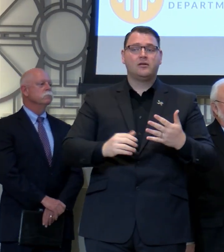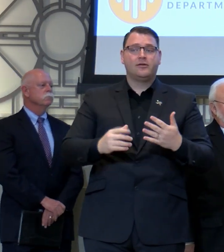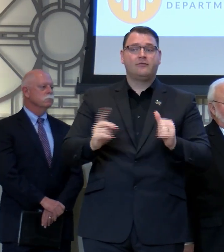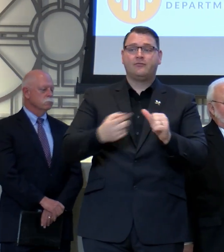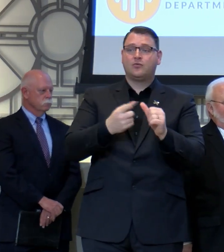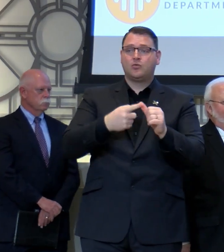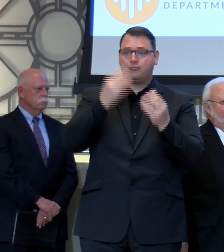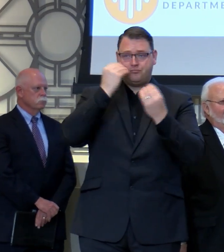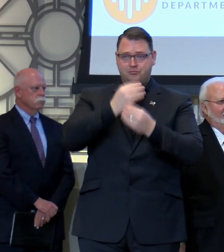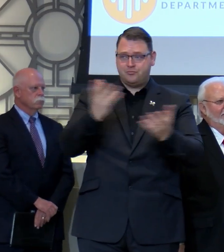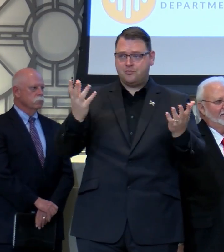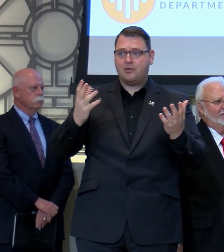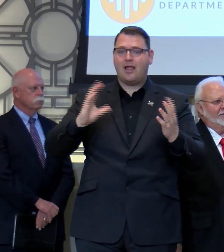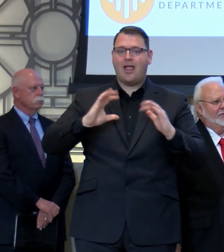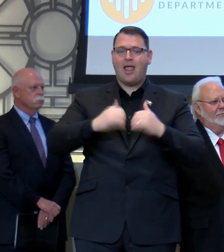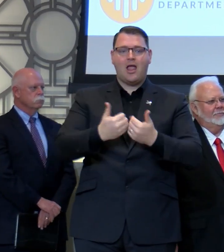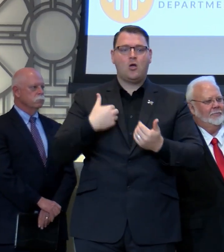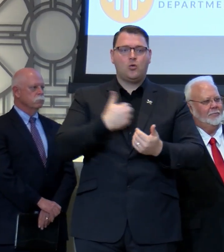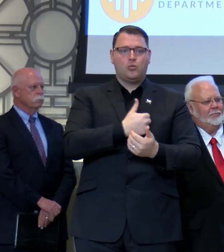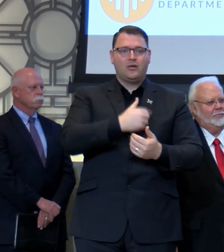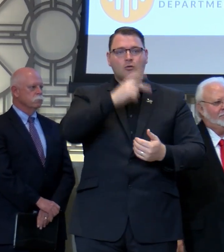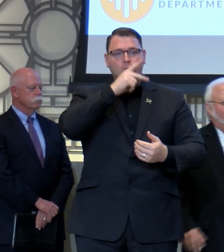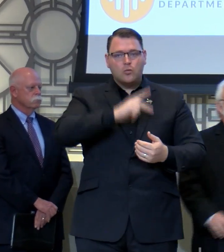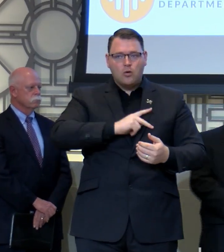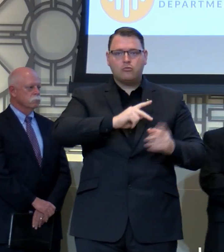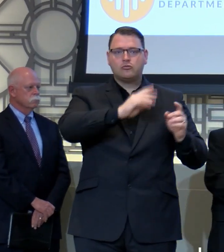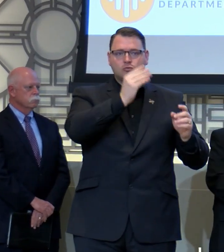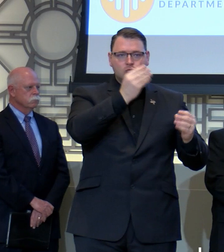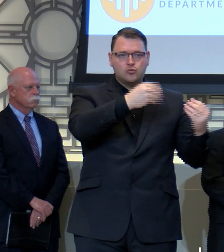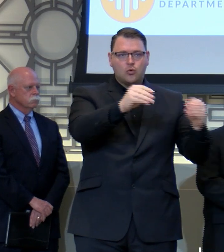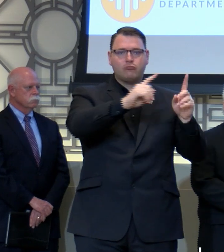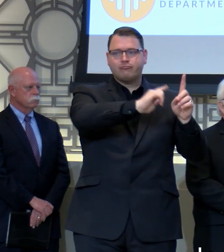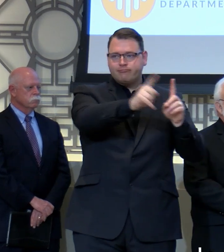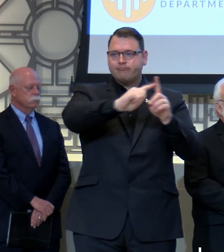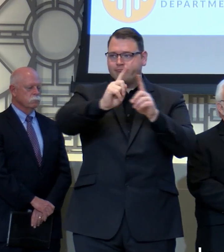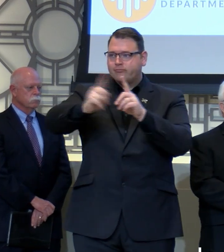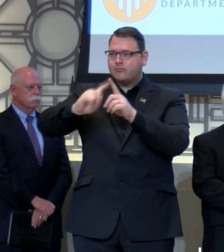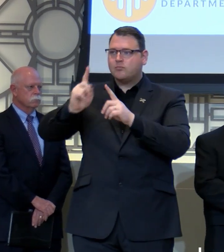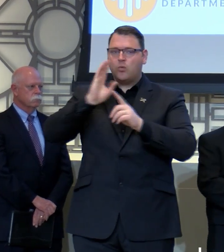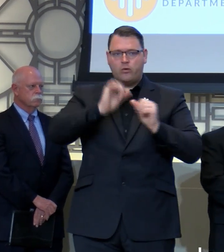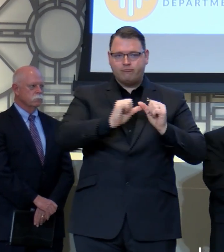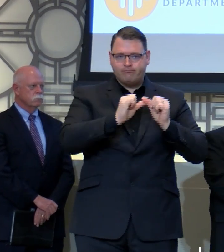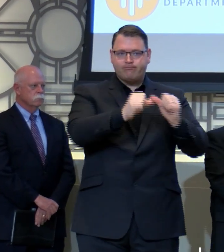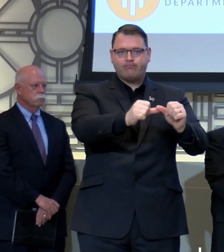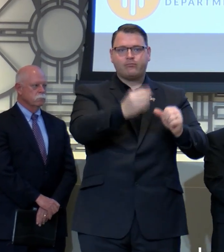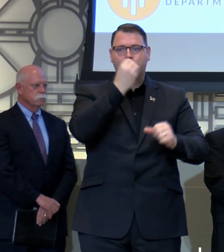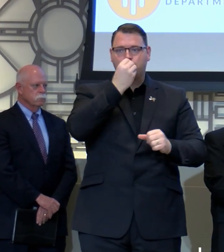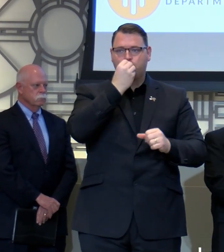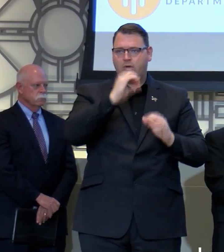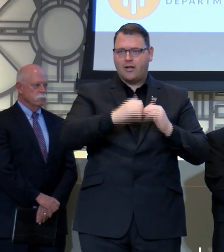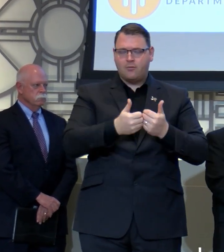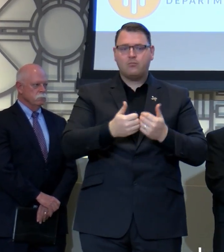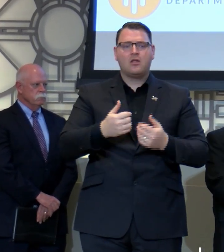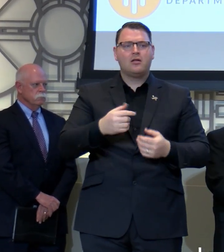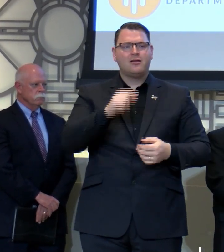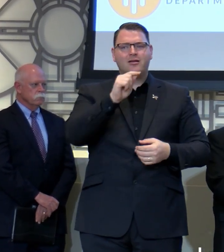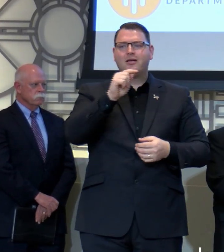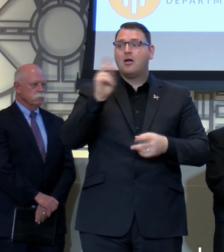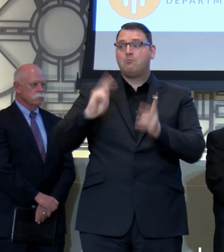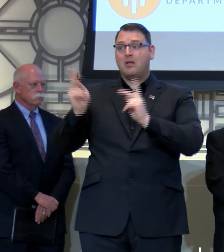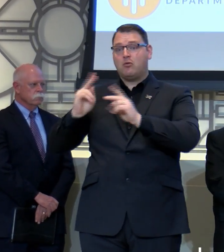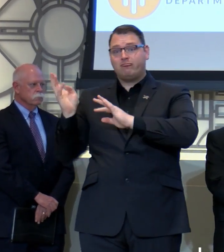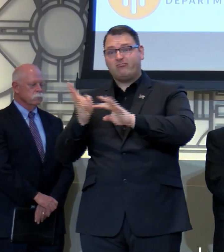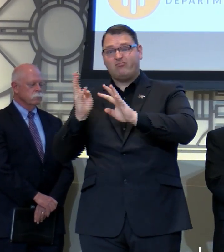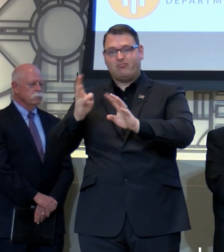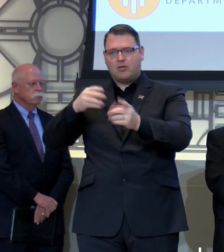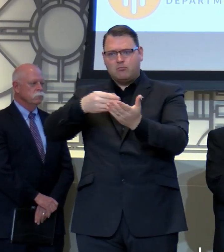talk about what we're doing to keep our stores stocked and restocked, quite frankly. We're working with suppliers to replenish the items customers are looking for, and we're doing